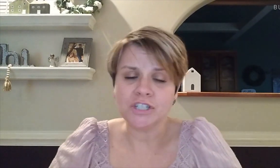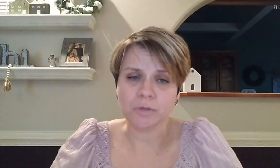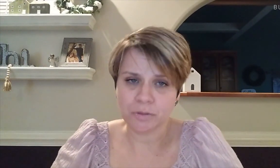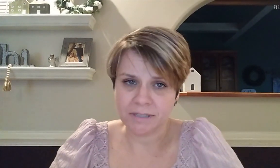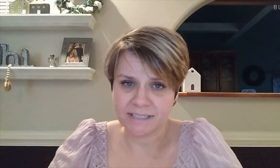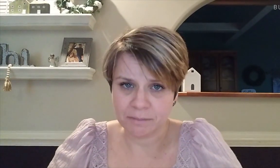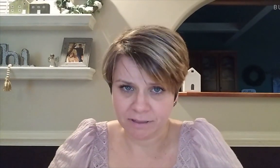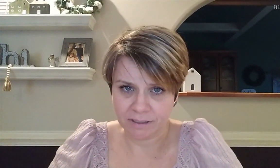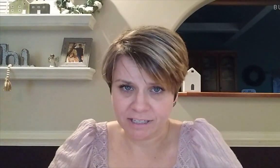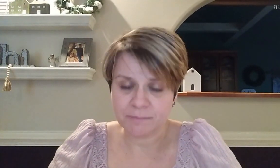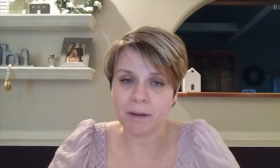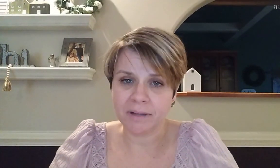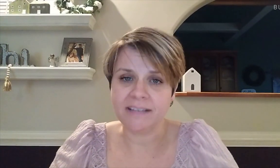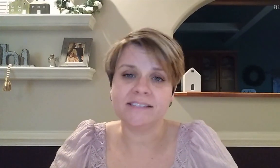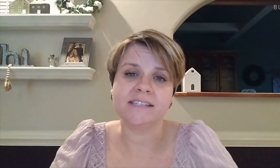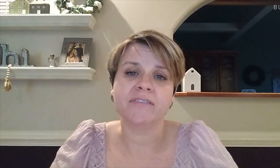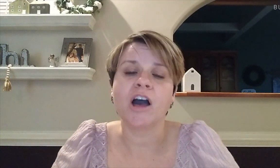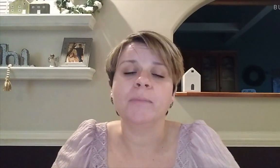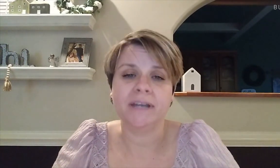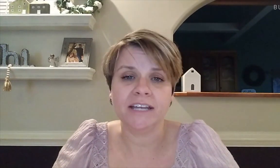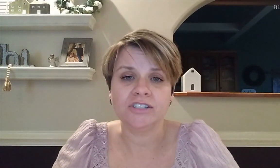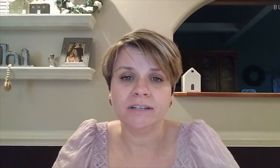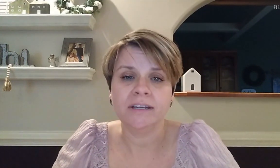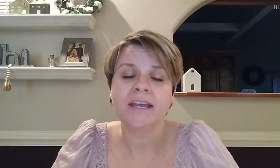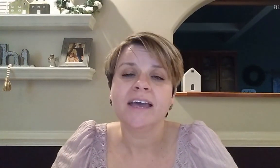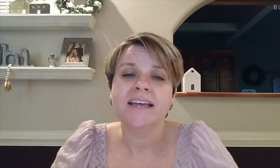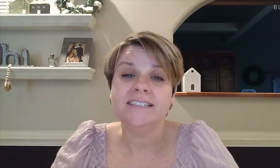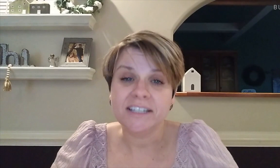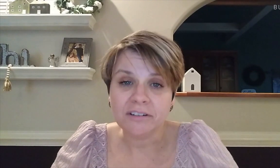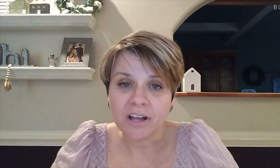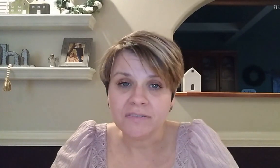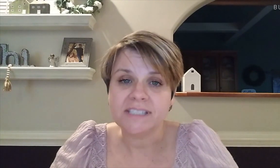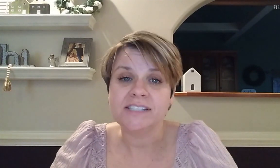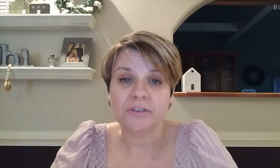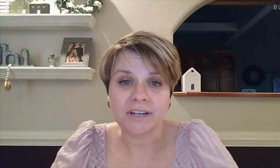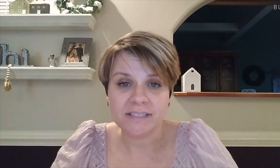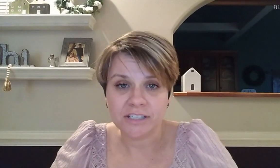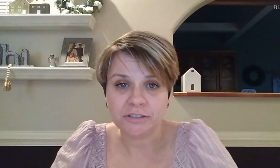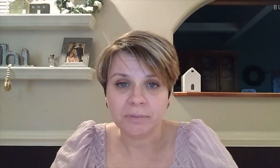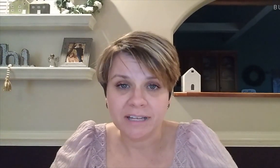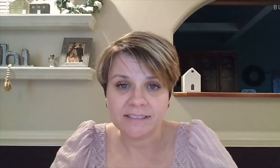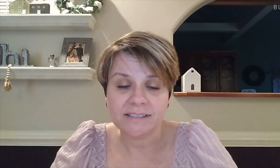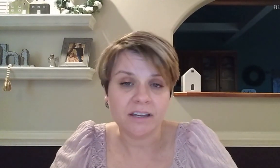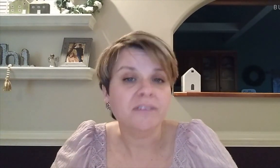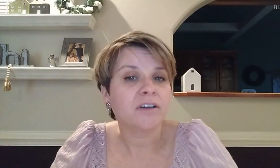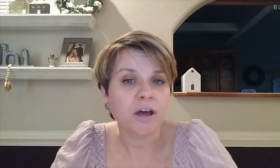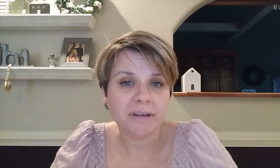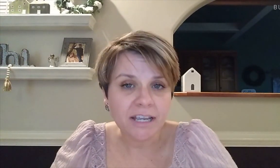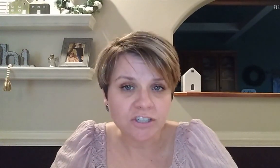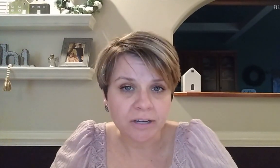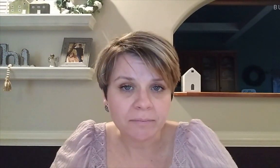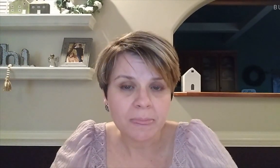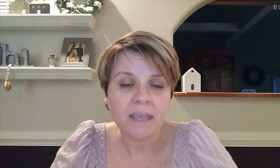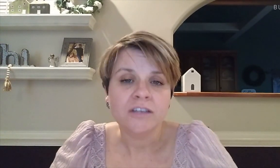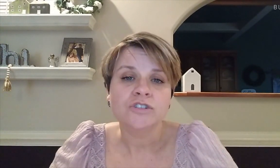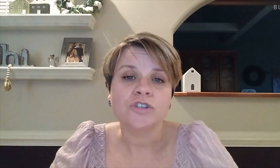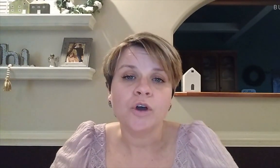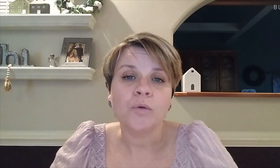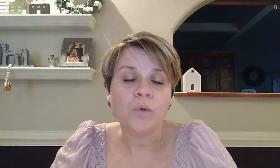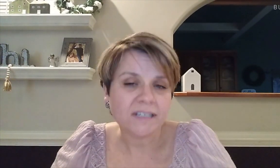individuals with disabilities by places of accommodation. Dental offices are considered places of accommodation. So what does